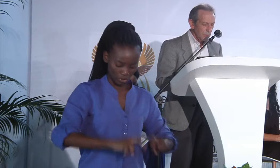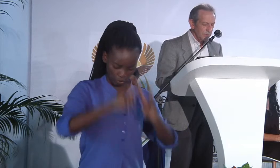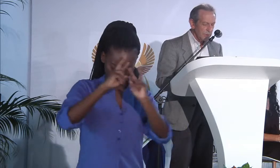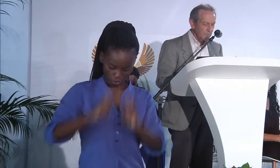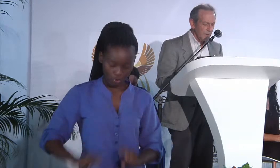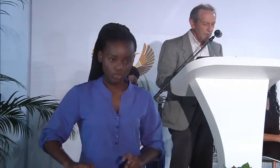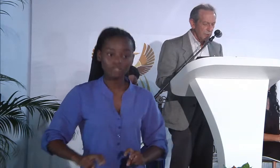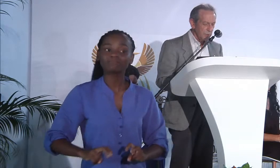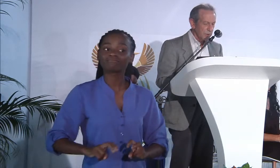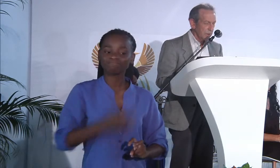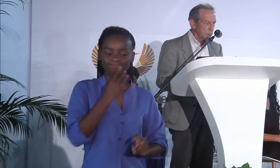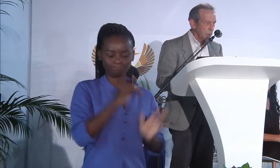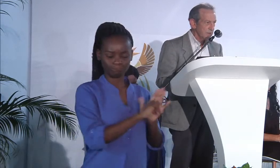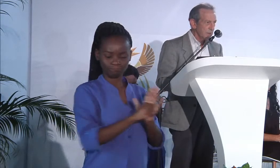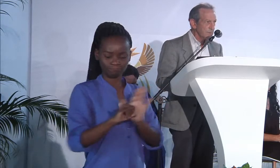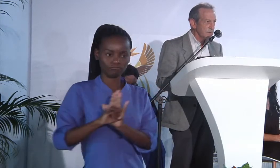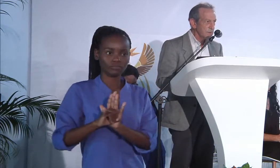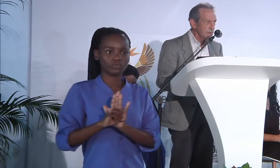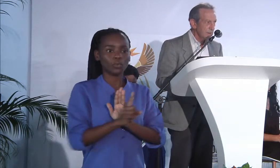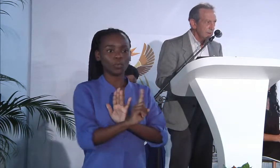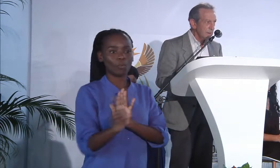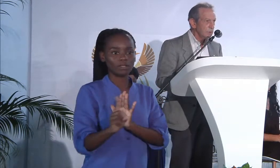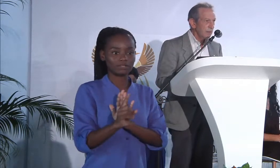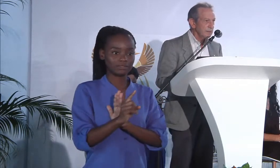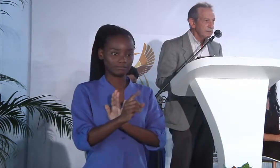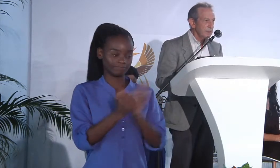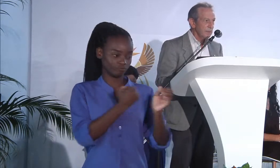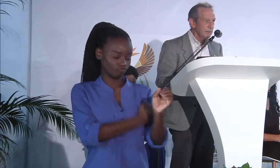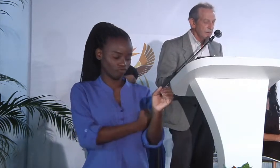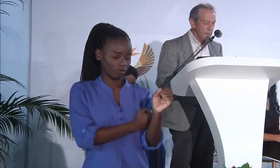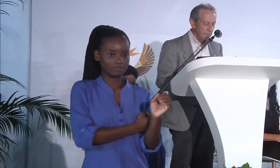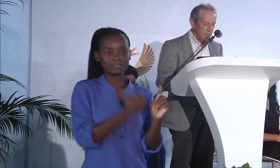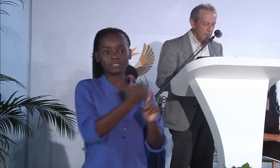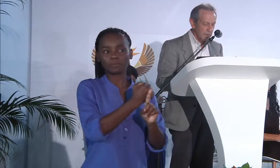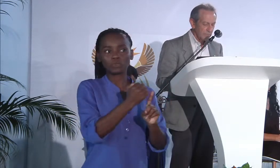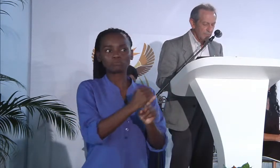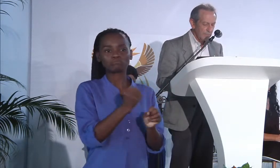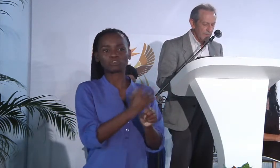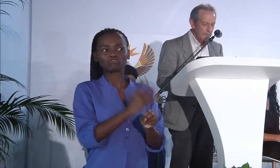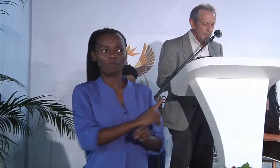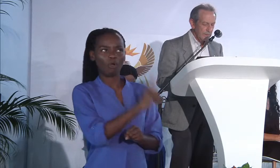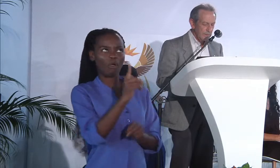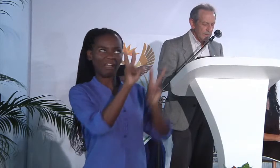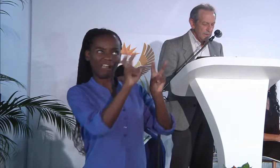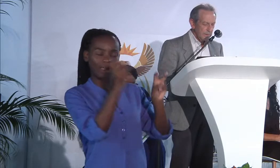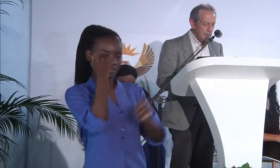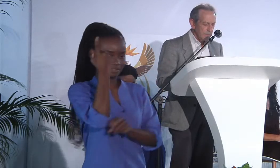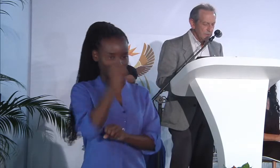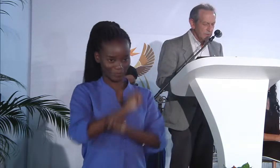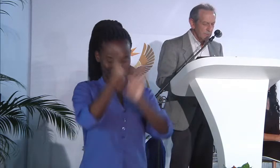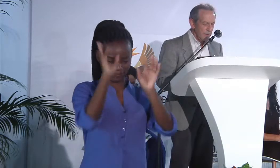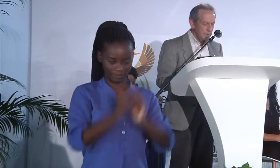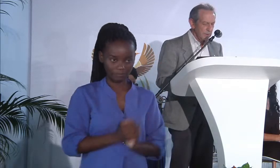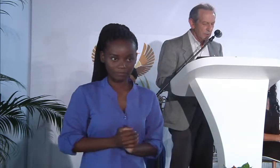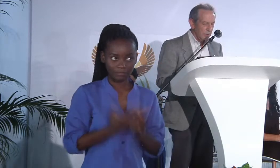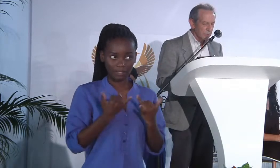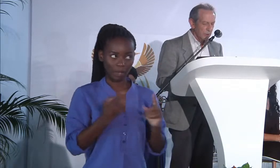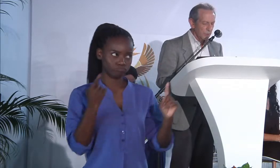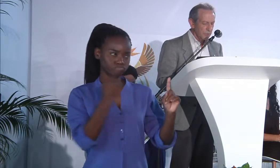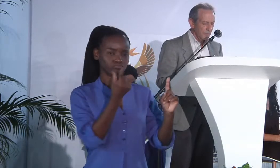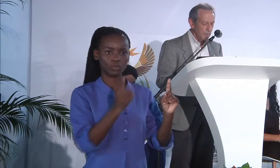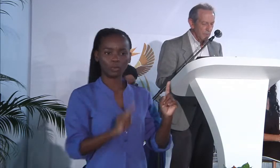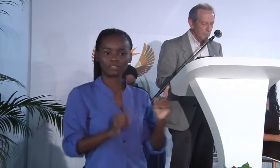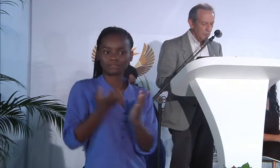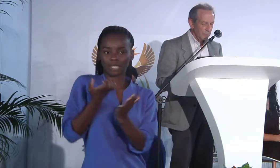to identify the new psychotropic substances and to understand their effects. It aims to stimulate economic